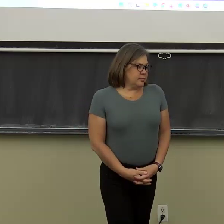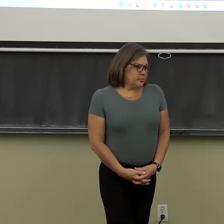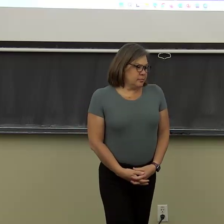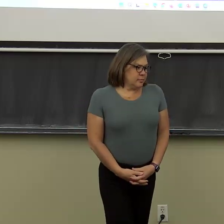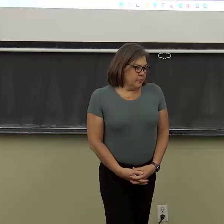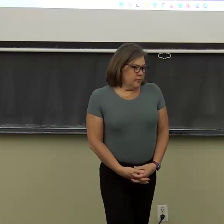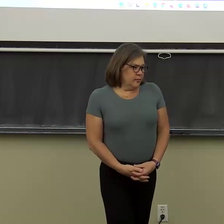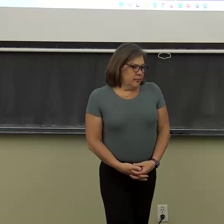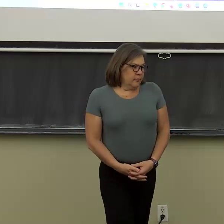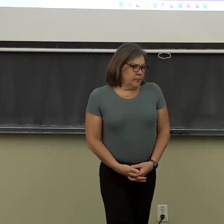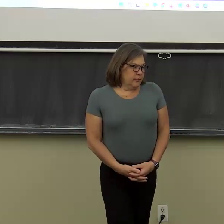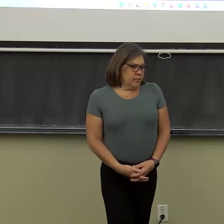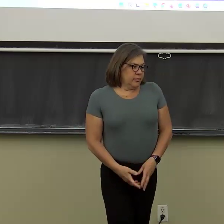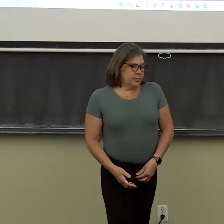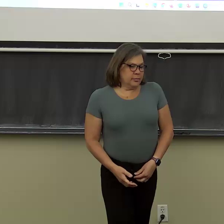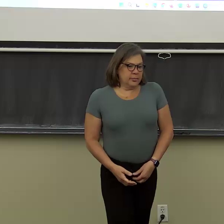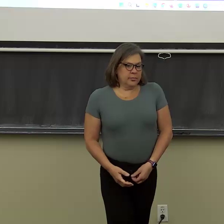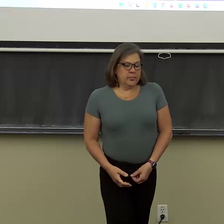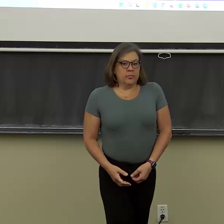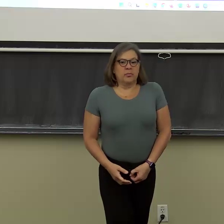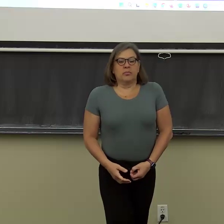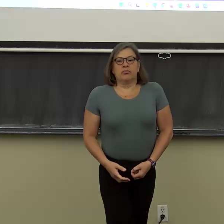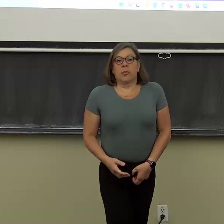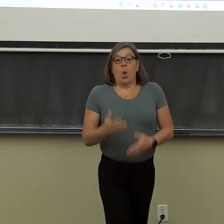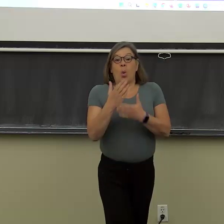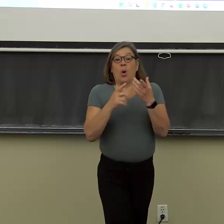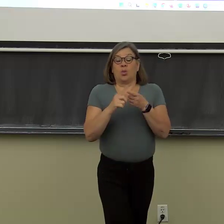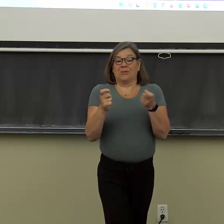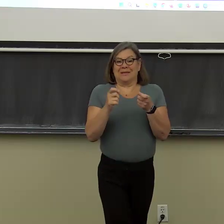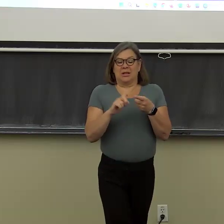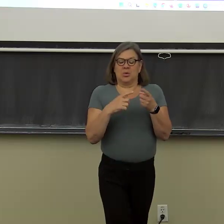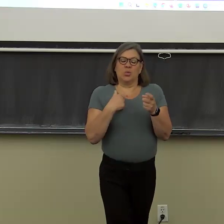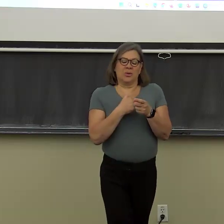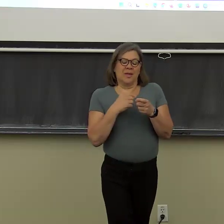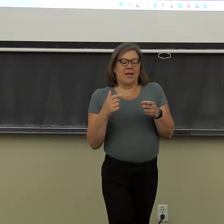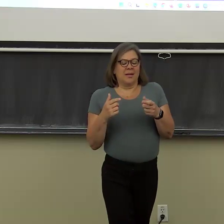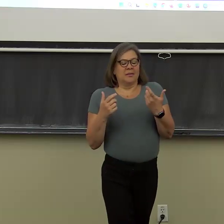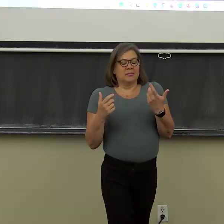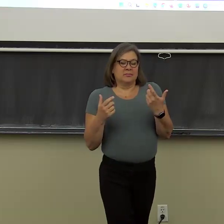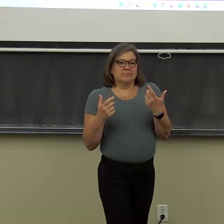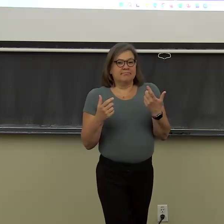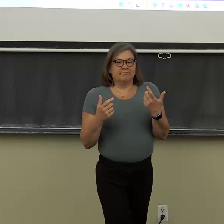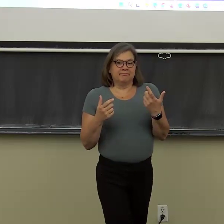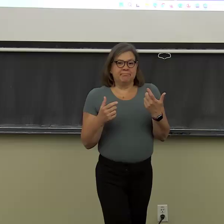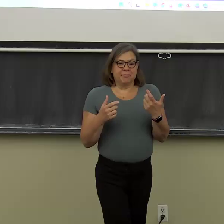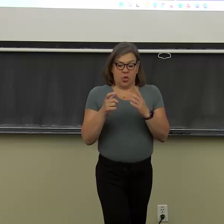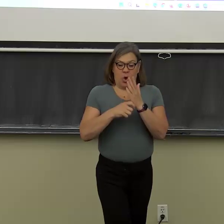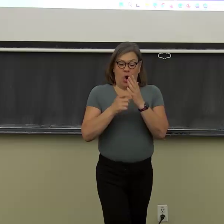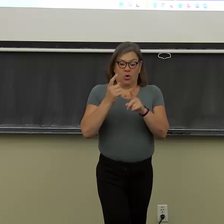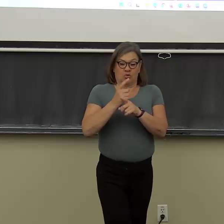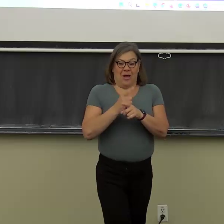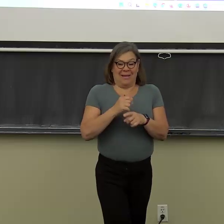dealing with, and the article is very correct, is a very, very polluted data pool. As I said, it's sort of a